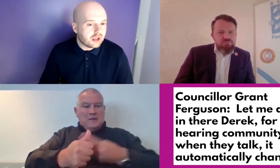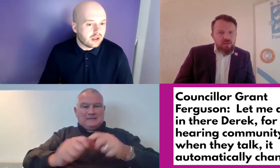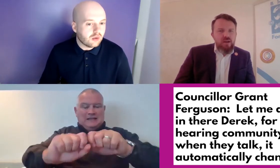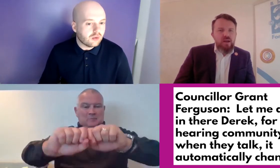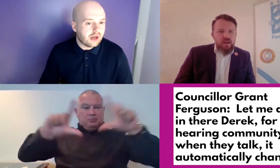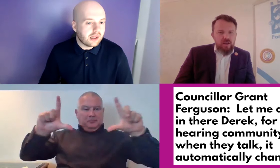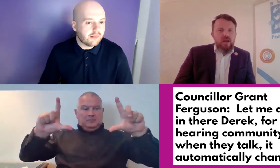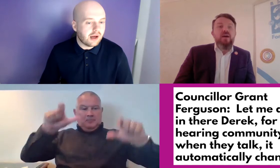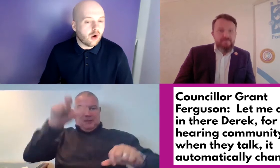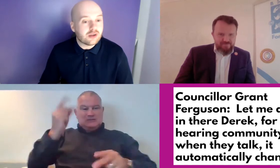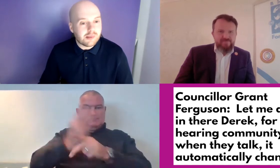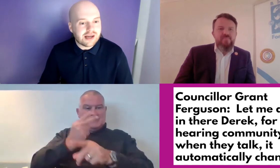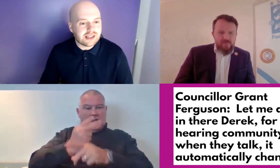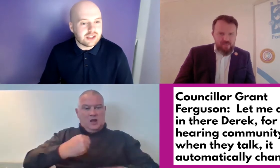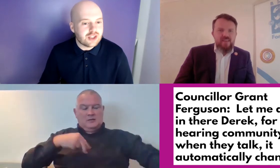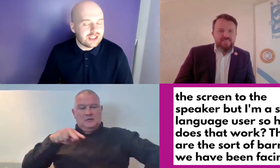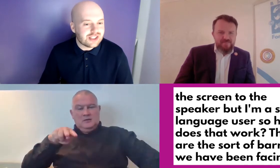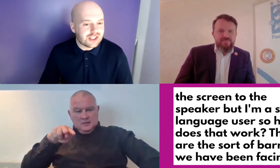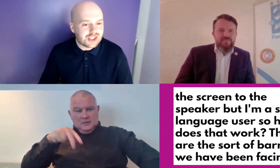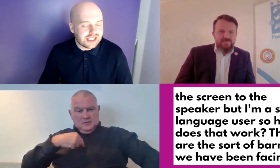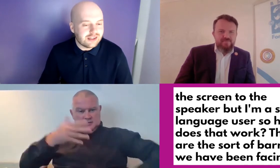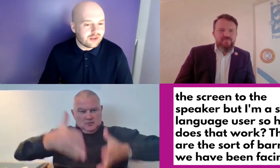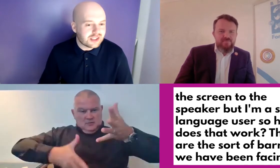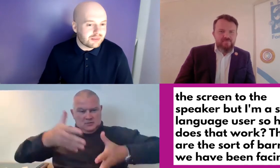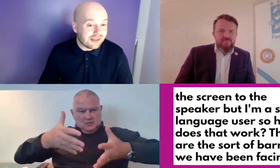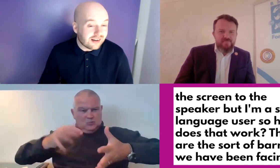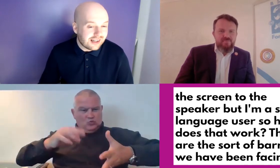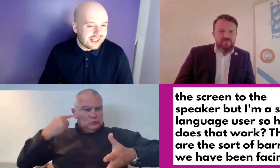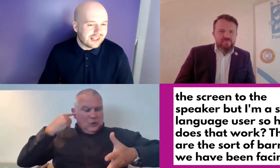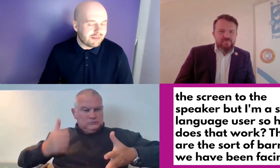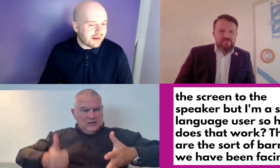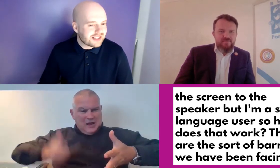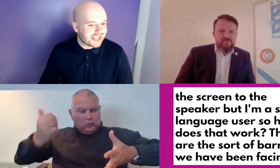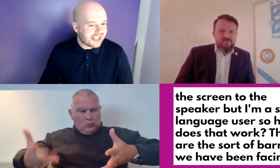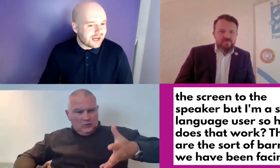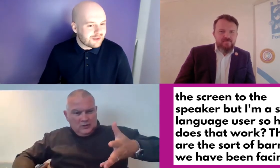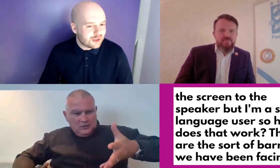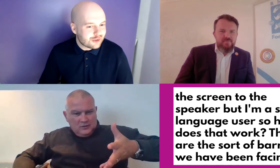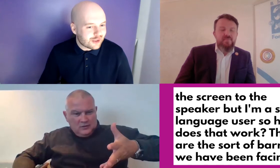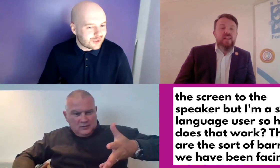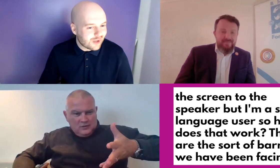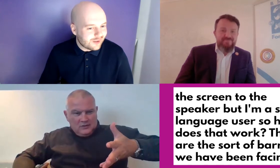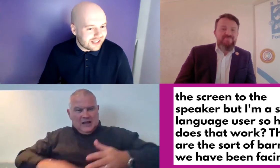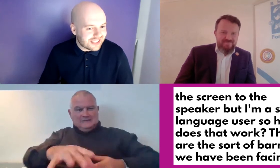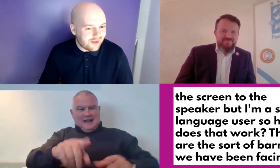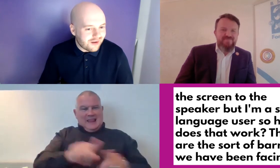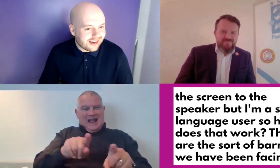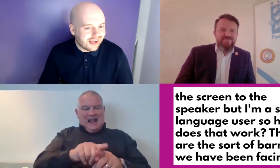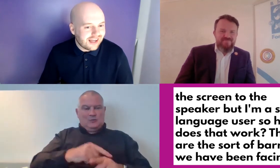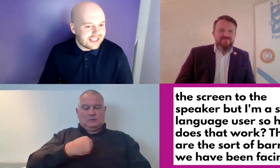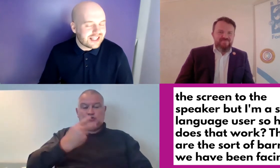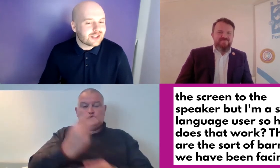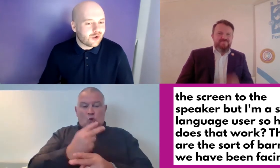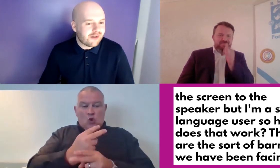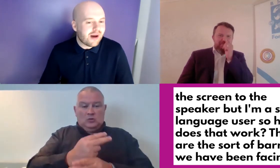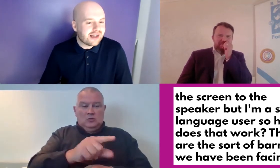talk, it automatically changes the screen to the speaker. But I'm a sign language user, so how does that work?